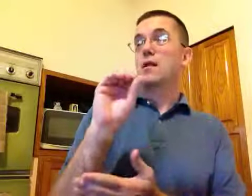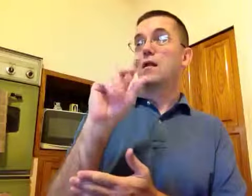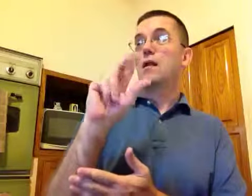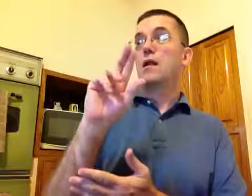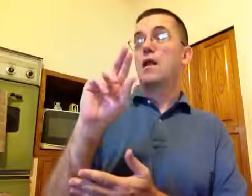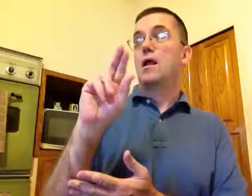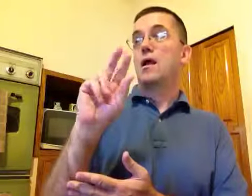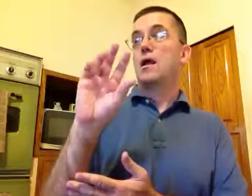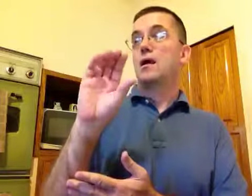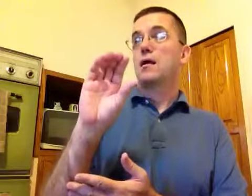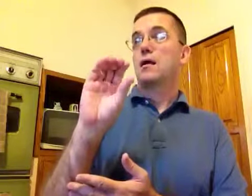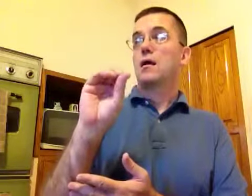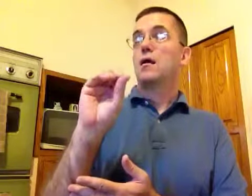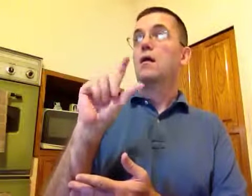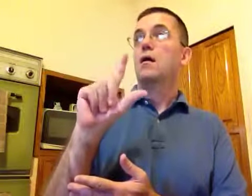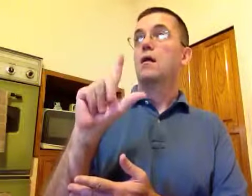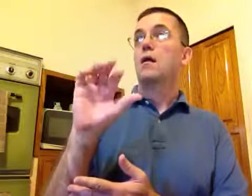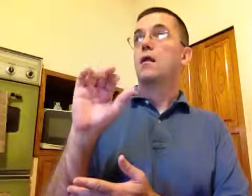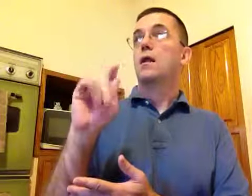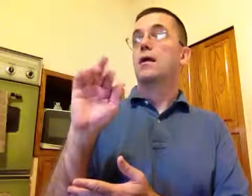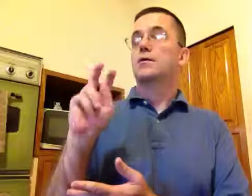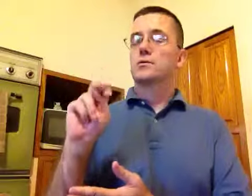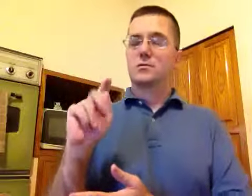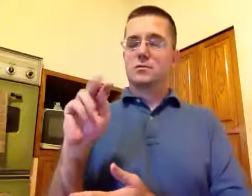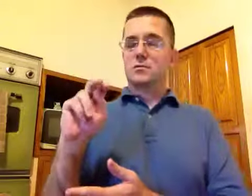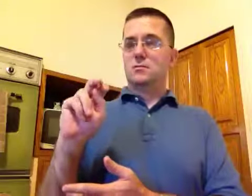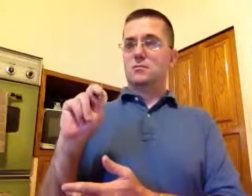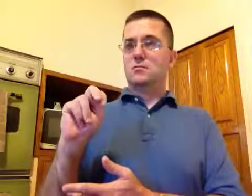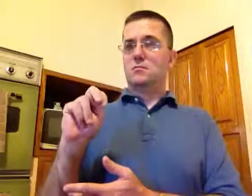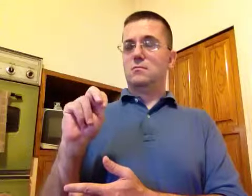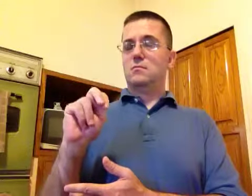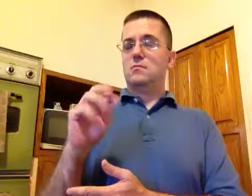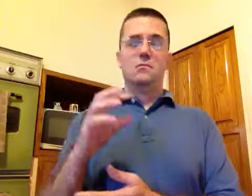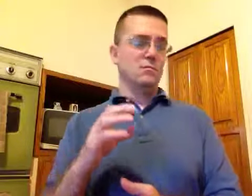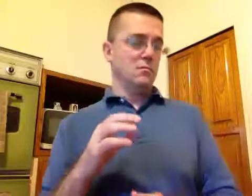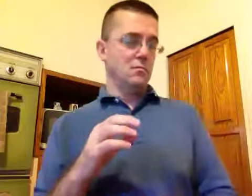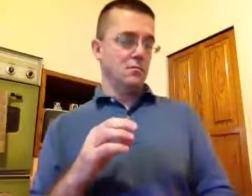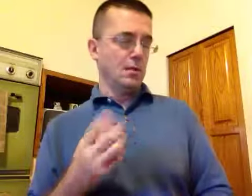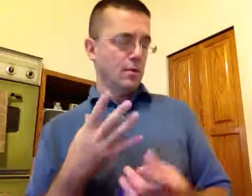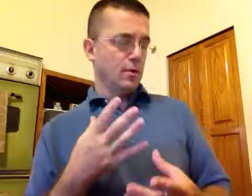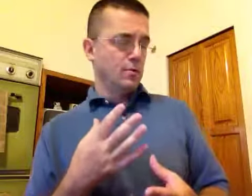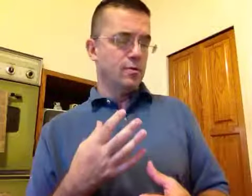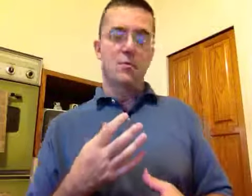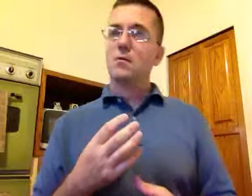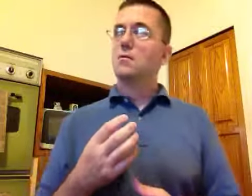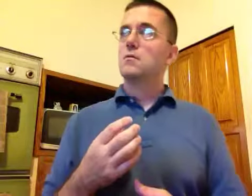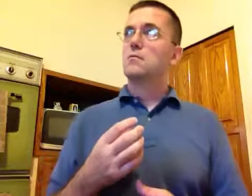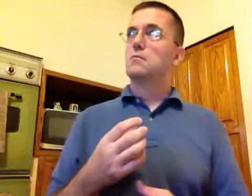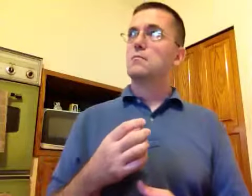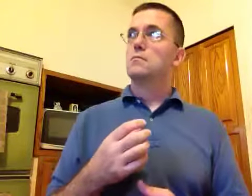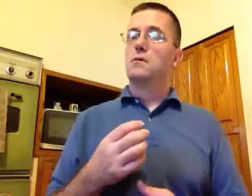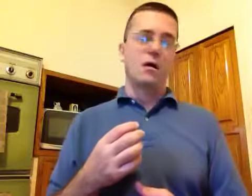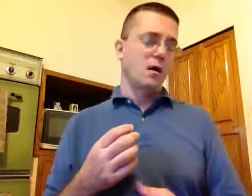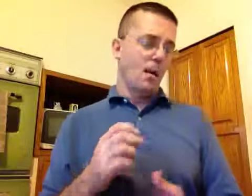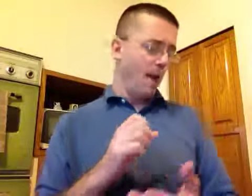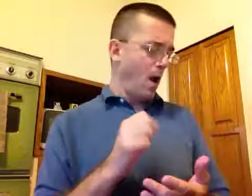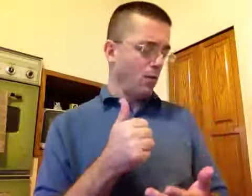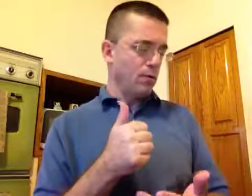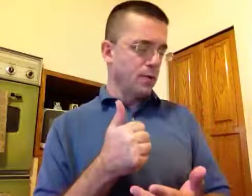a few accounts in collections. How much? About $10,000. Is that in the 22 that you mentioned?